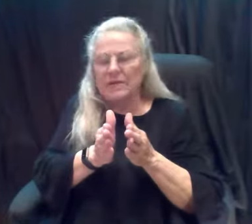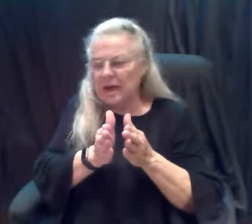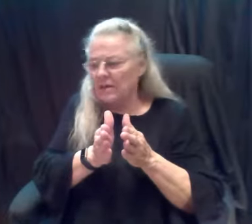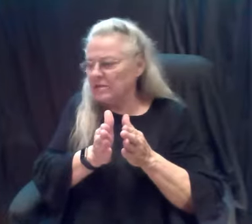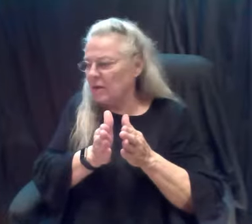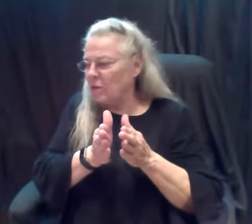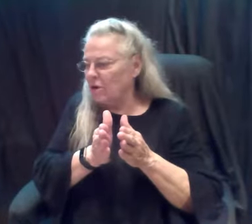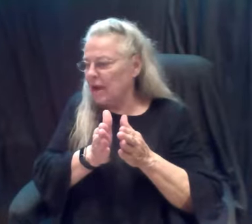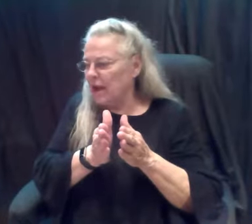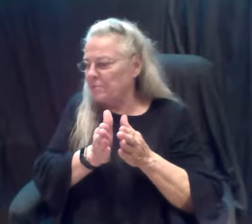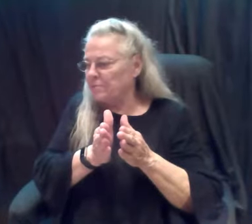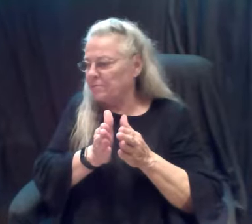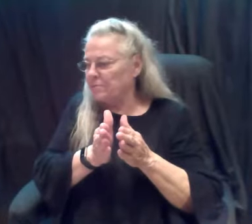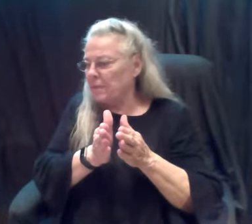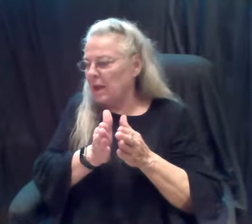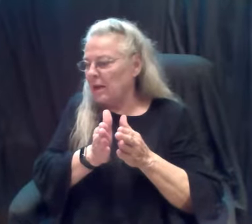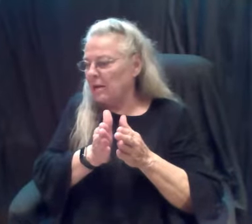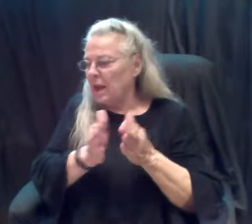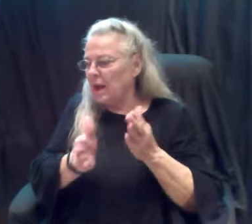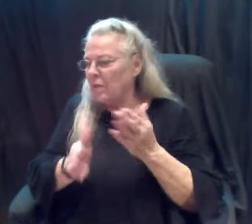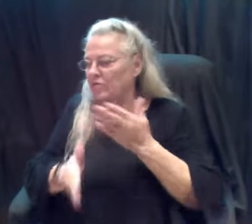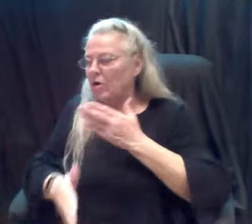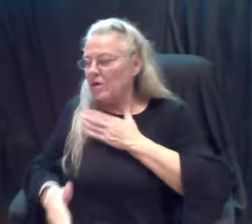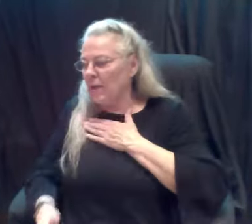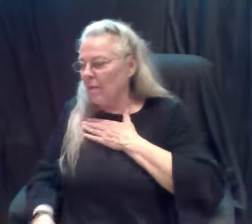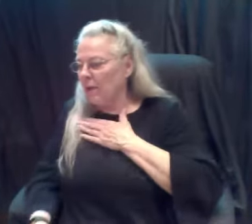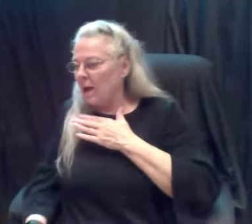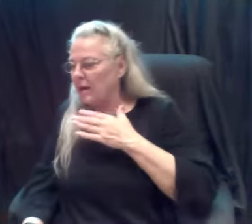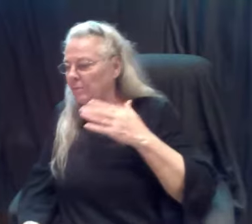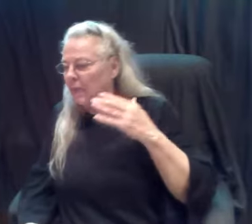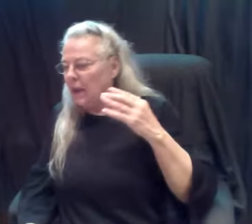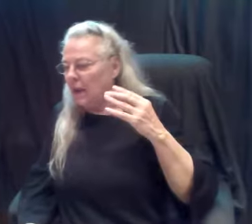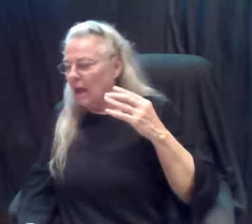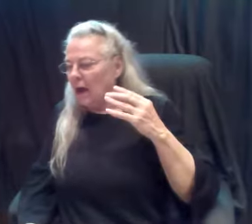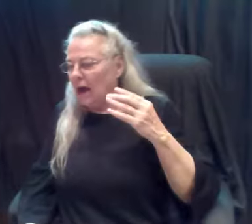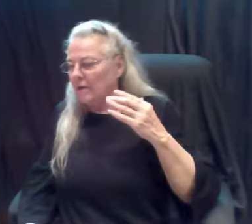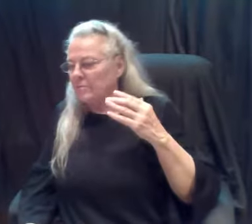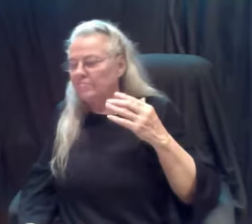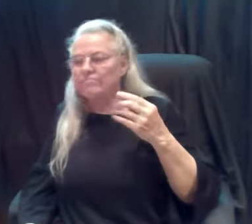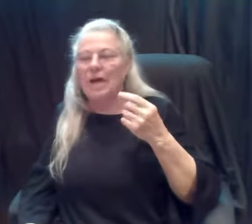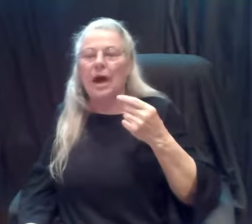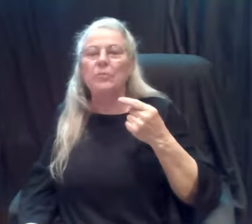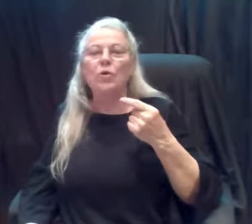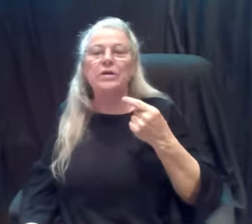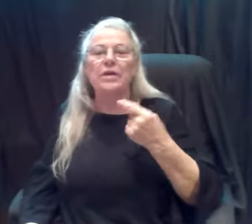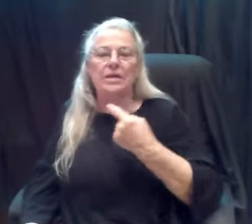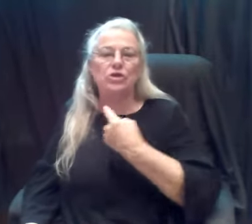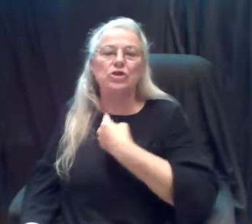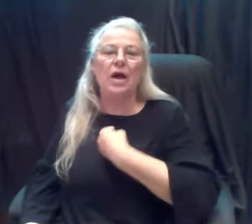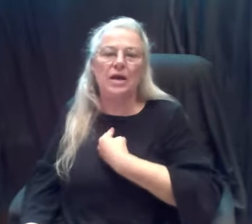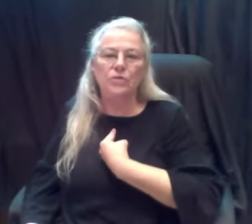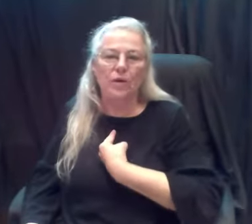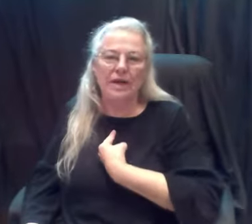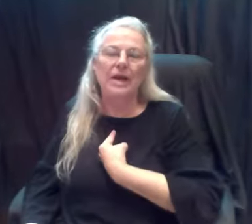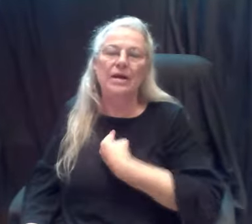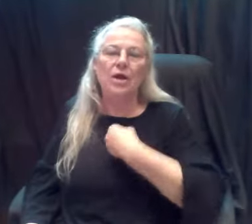yes, they will look at. And we've talked about mine. Uh, I'm going to let it shine. So again, you're